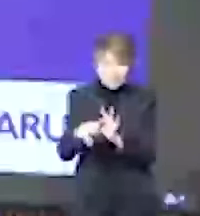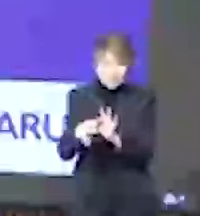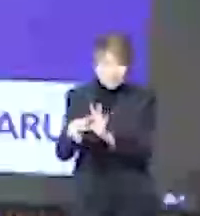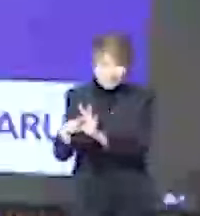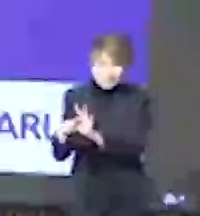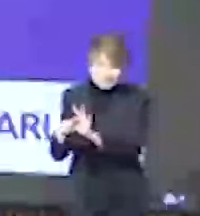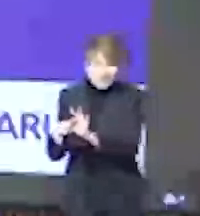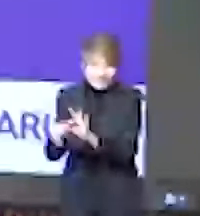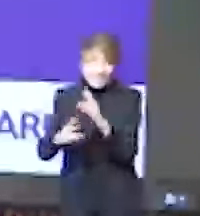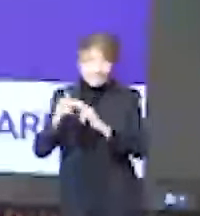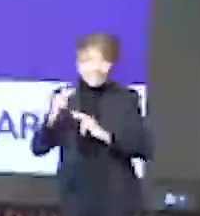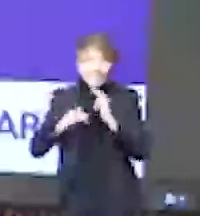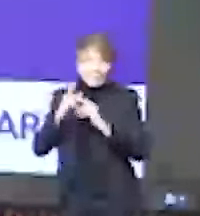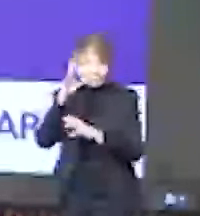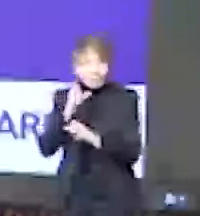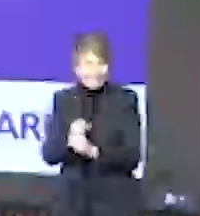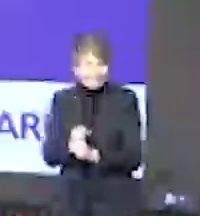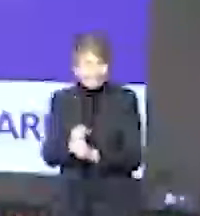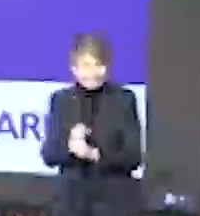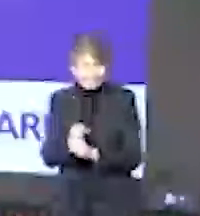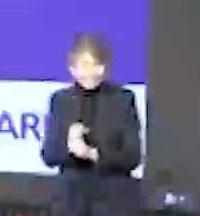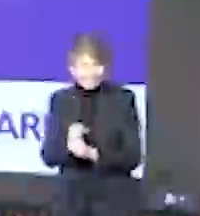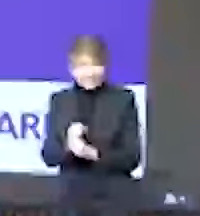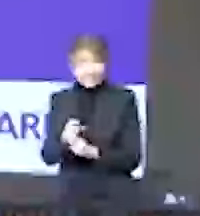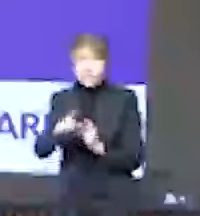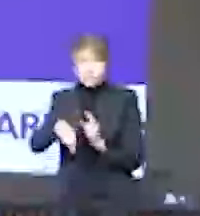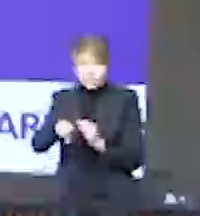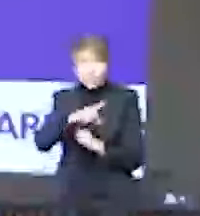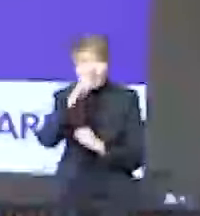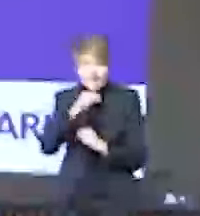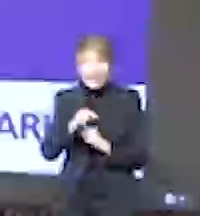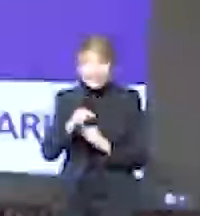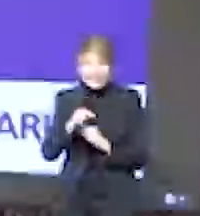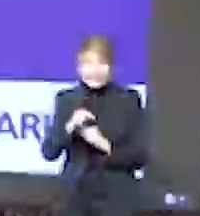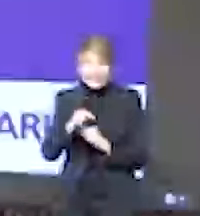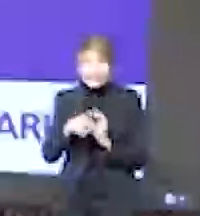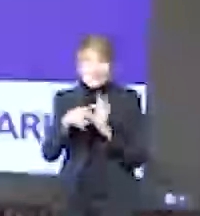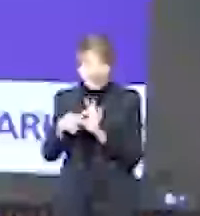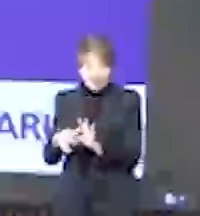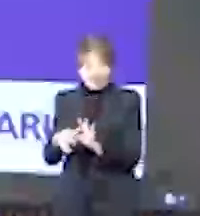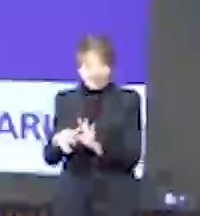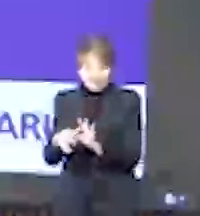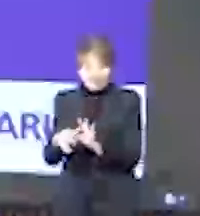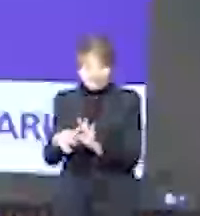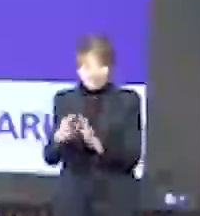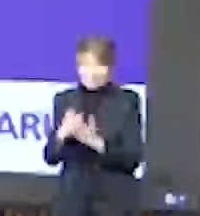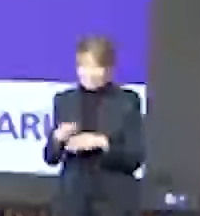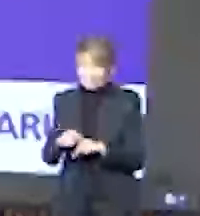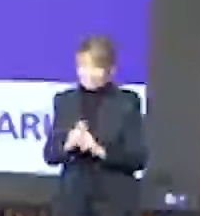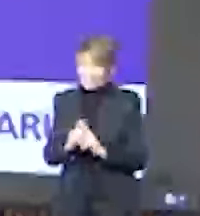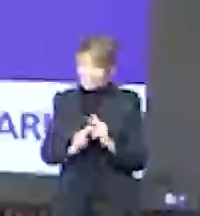building trust so that you can engage. Is a hard thing to do, but building